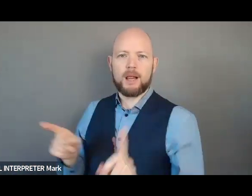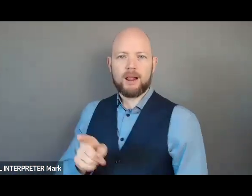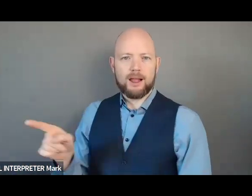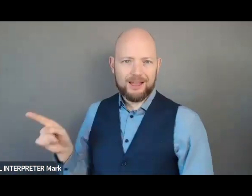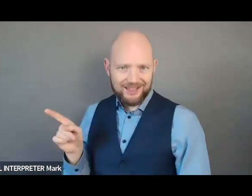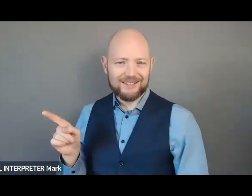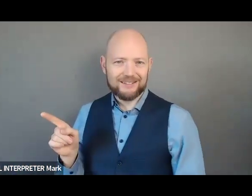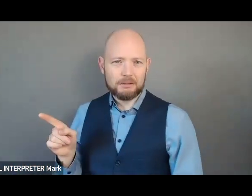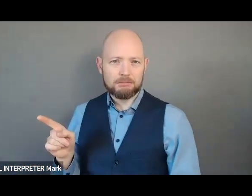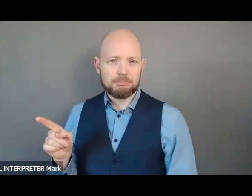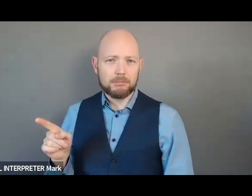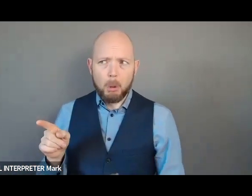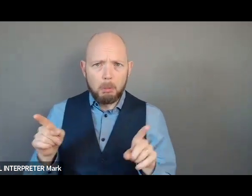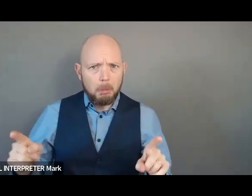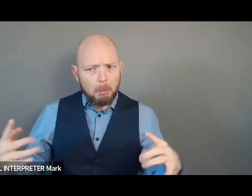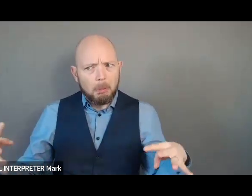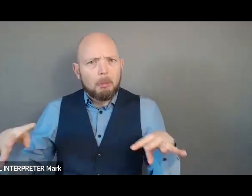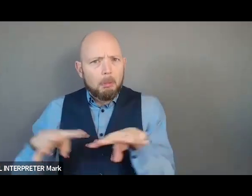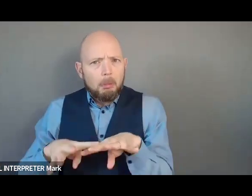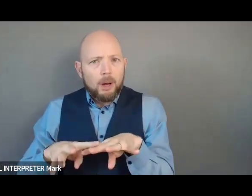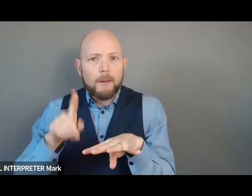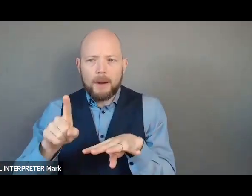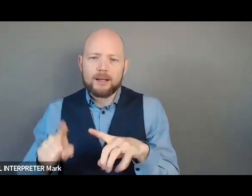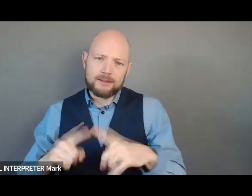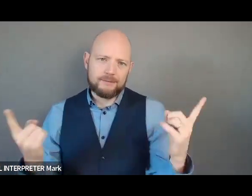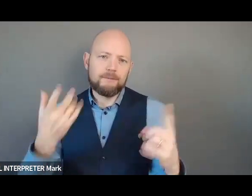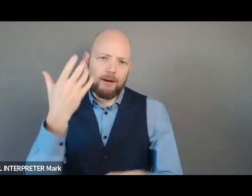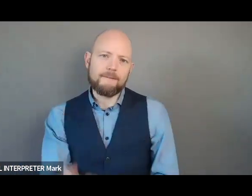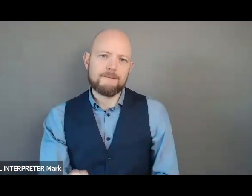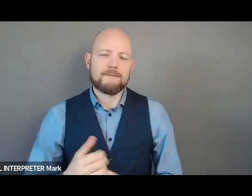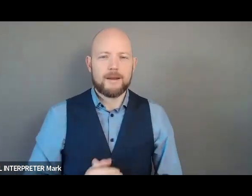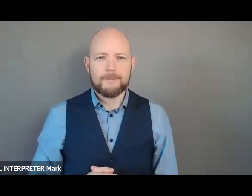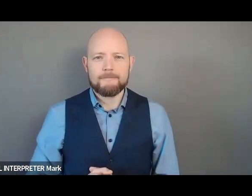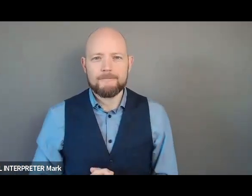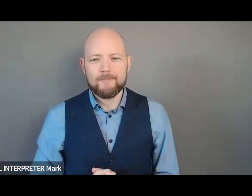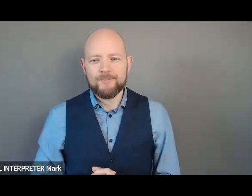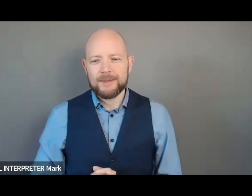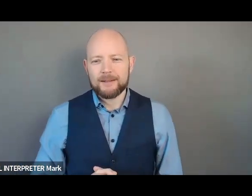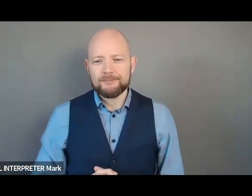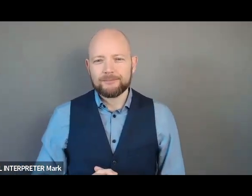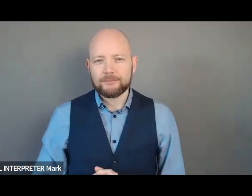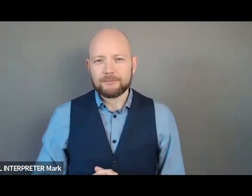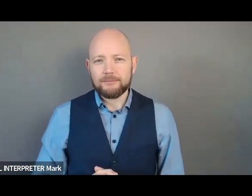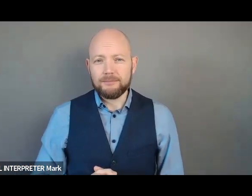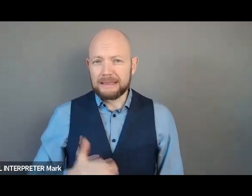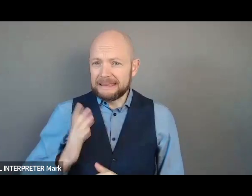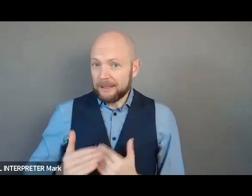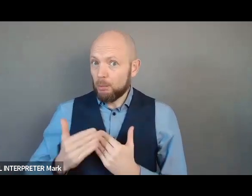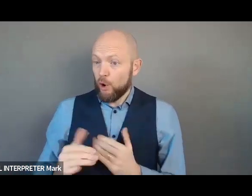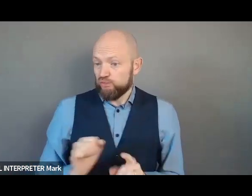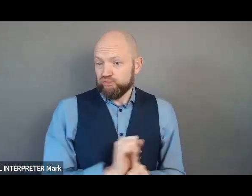two categories overlap, they're not identical. Of course, much work remains to be done to